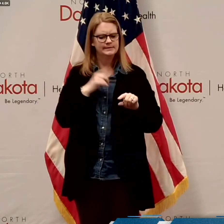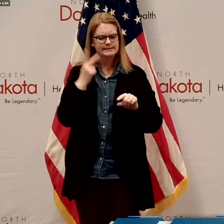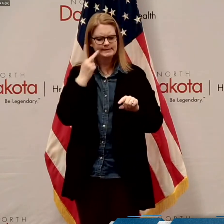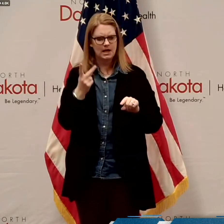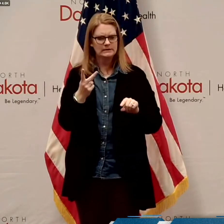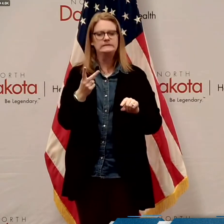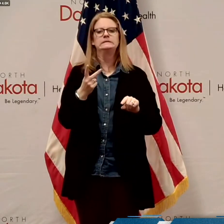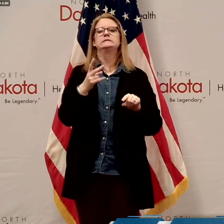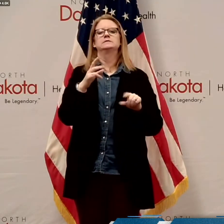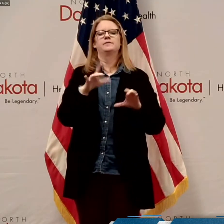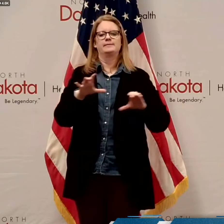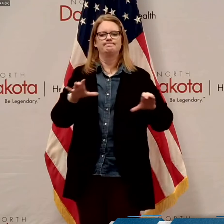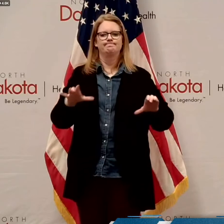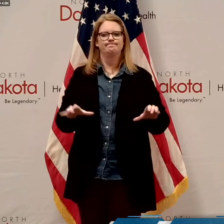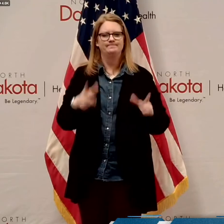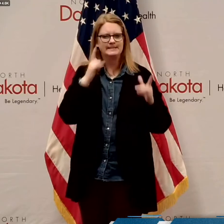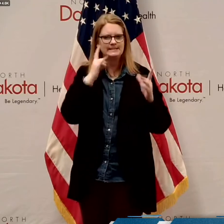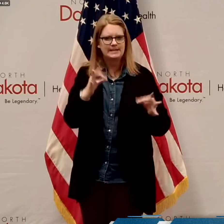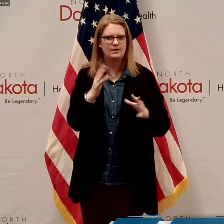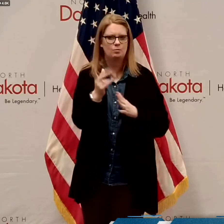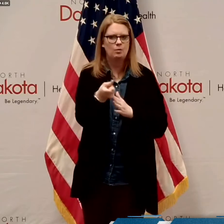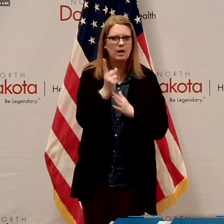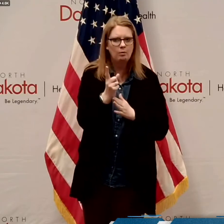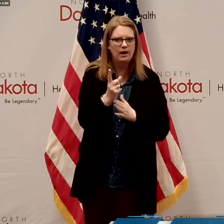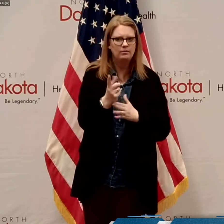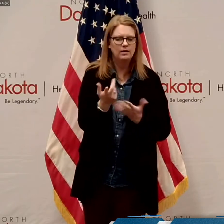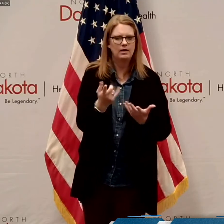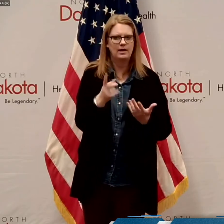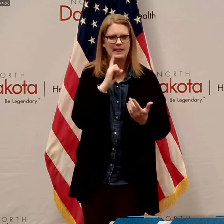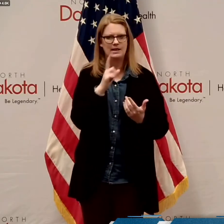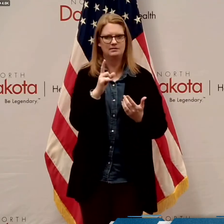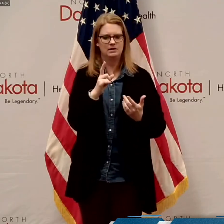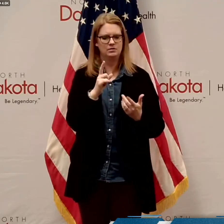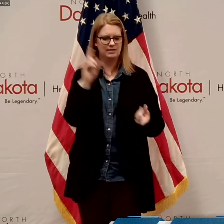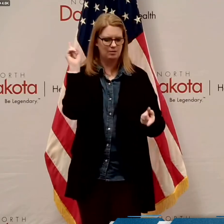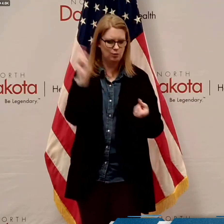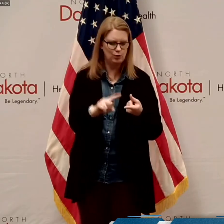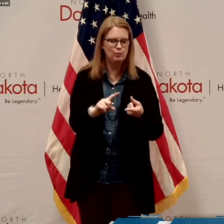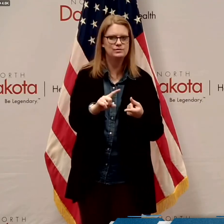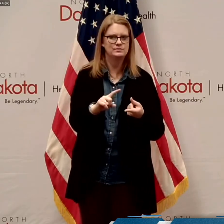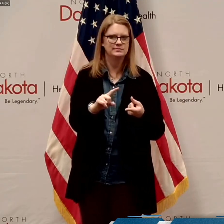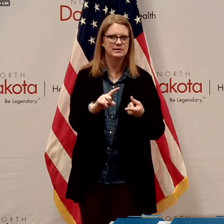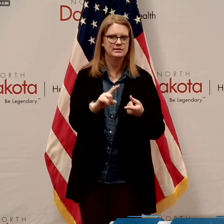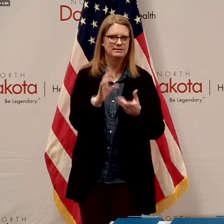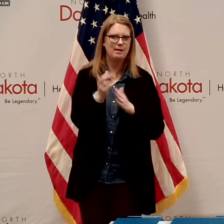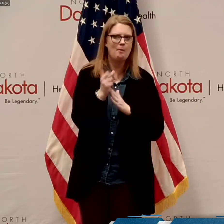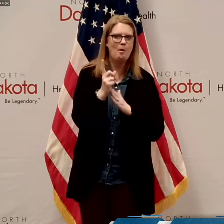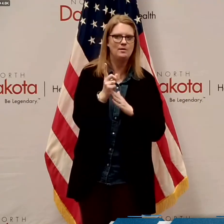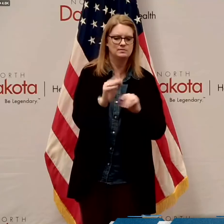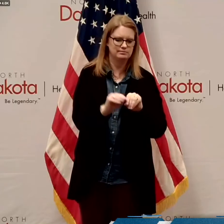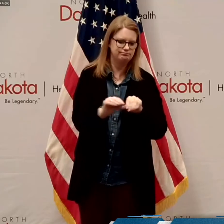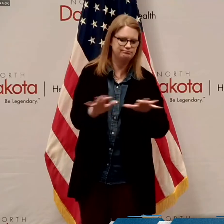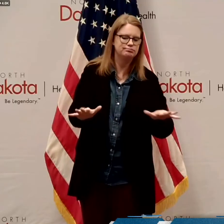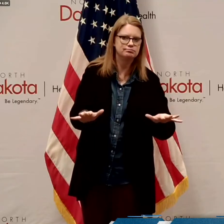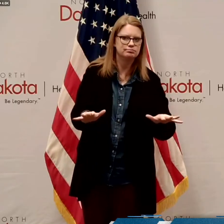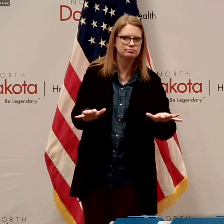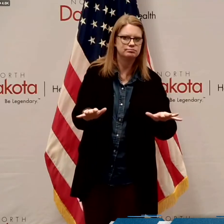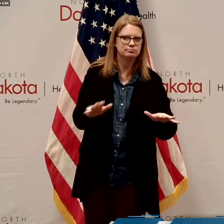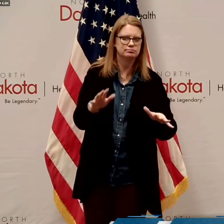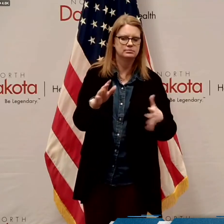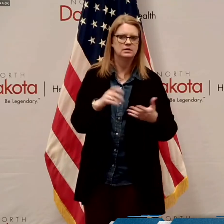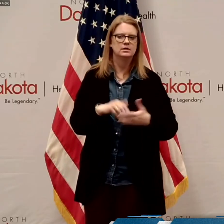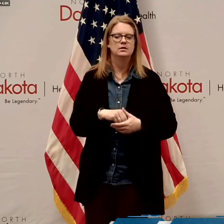took decisive action sooner on some of the real decisions that reduced those moments where you could have transmissible